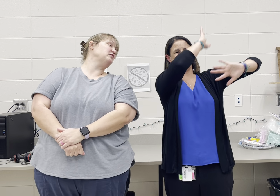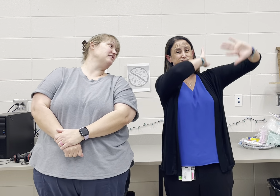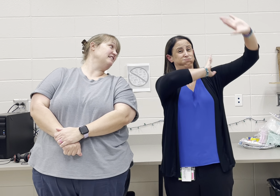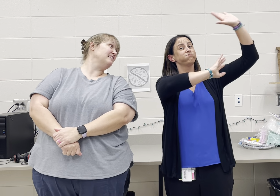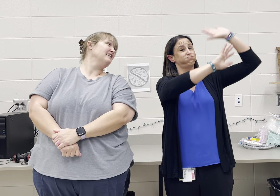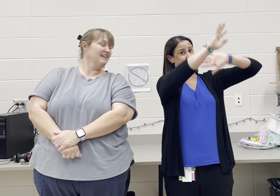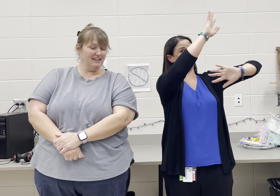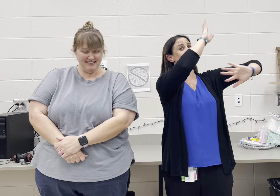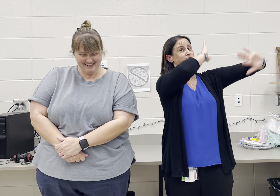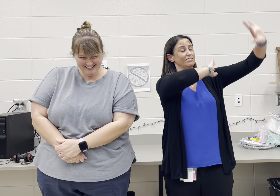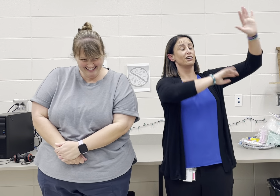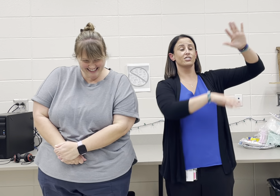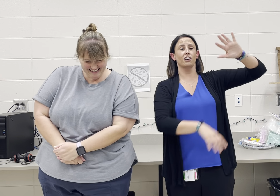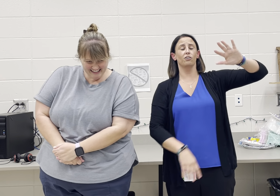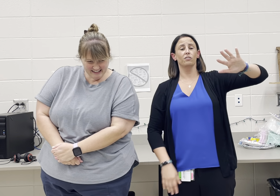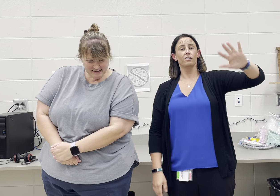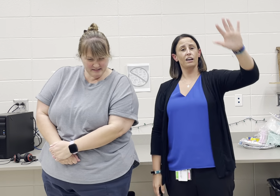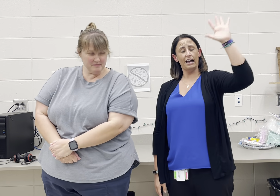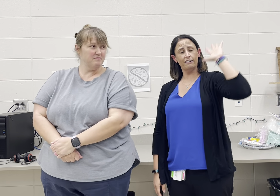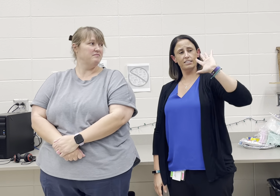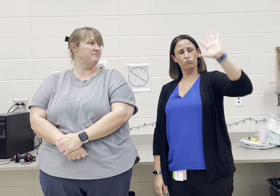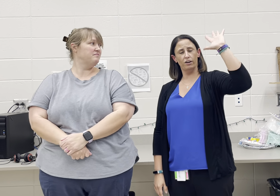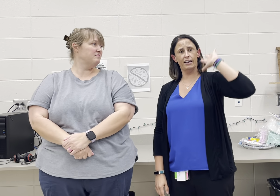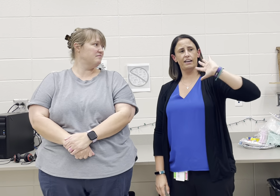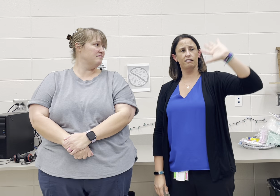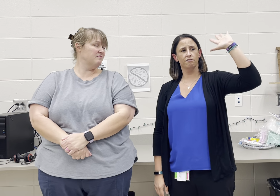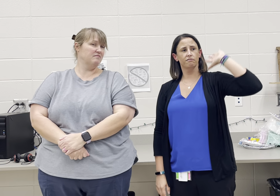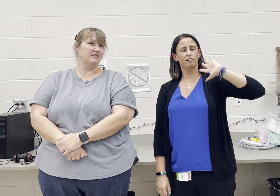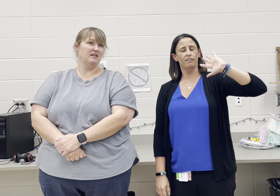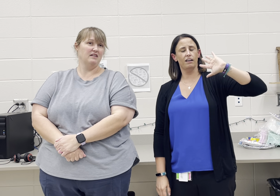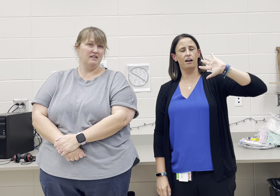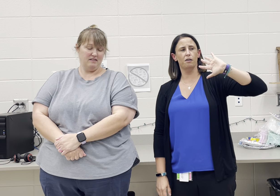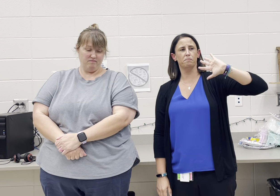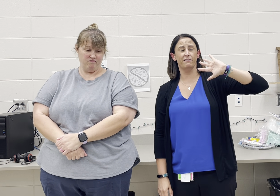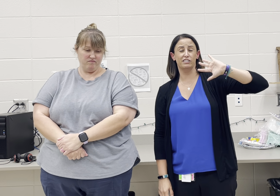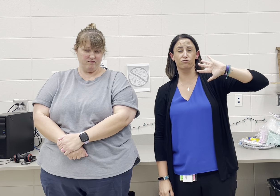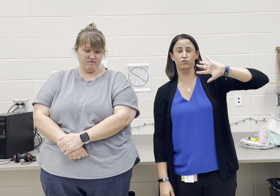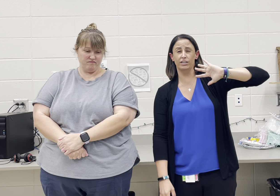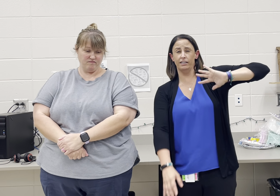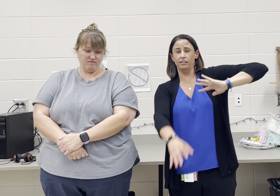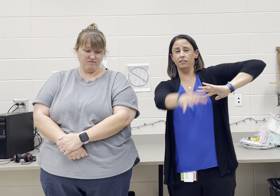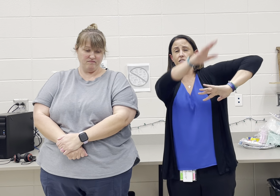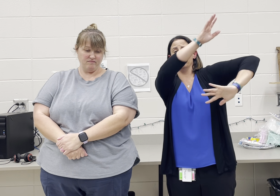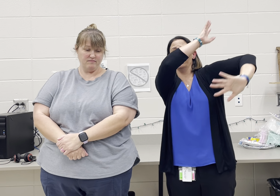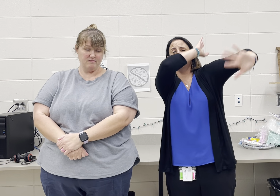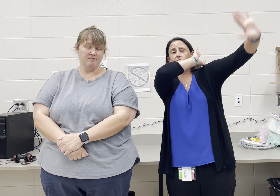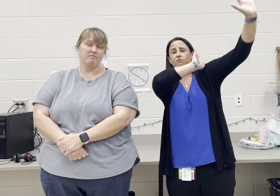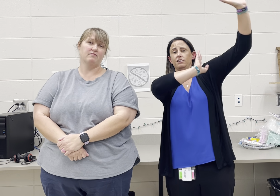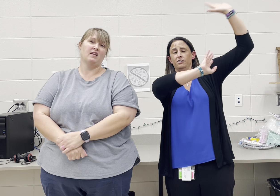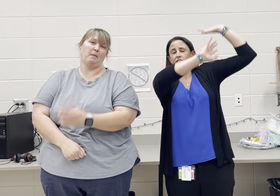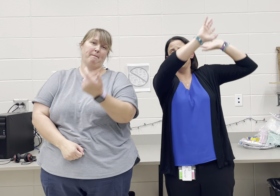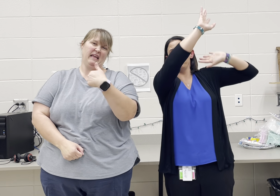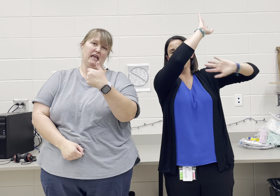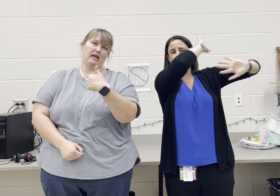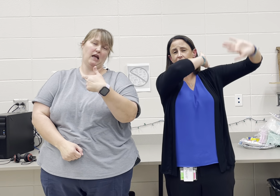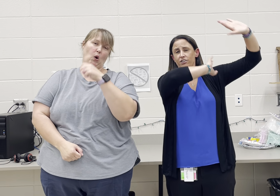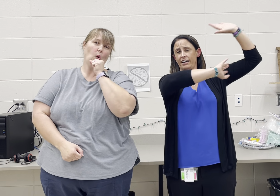Jesus? So I have seen one hand, but if it's really long ago, like before I had gray